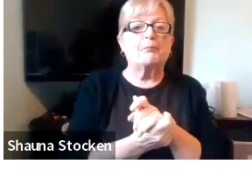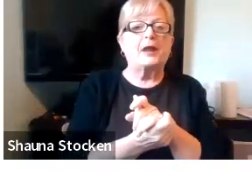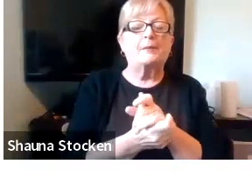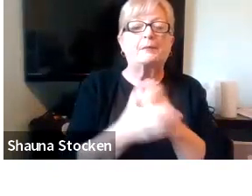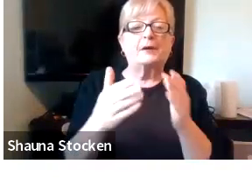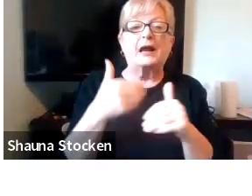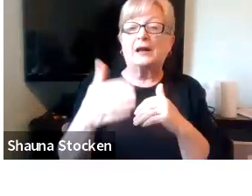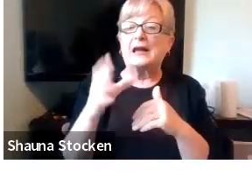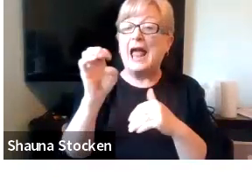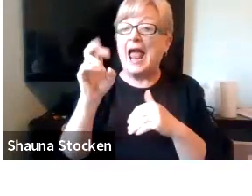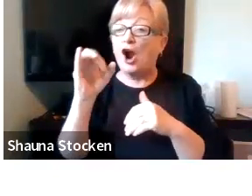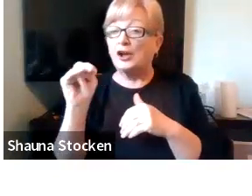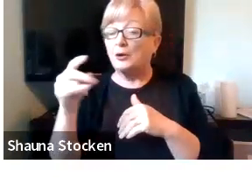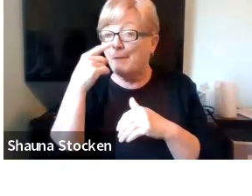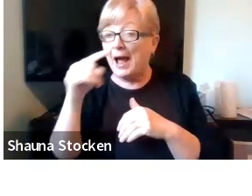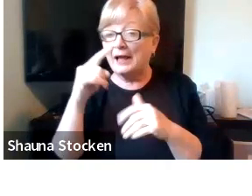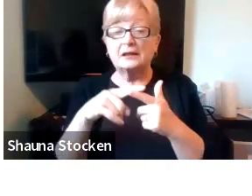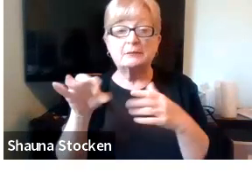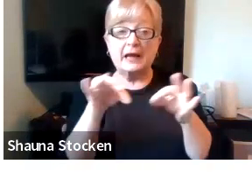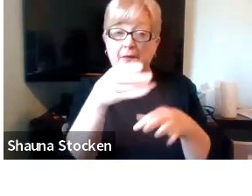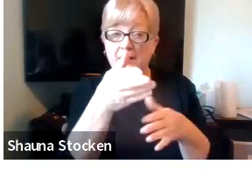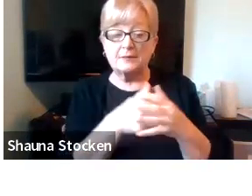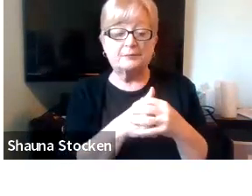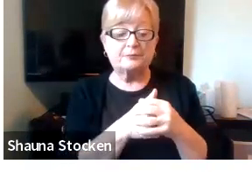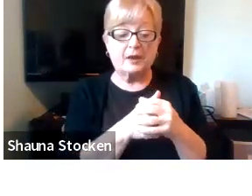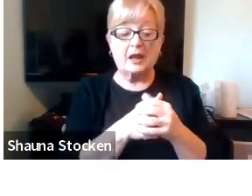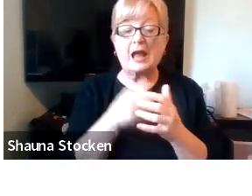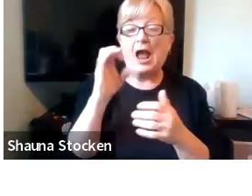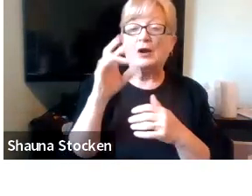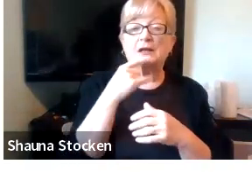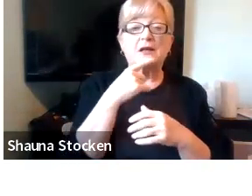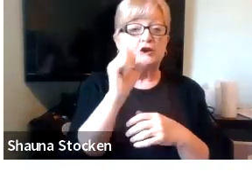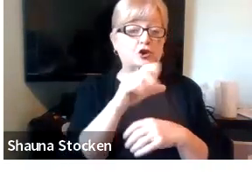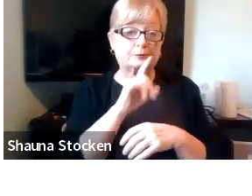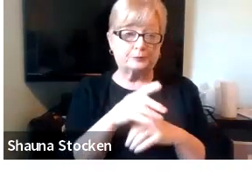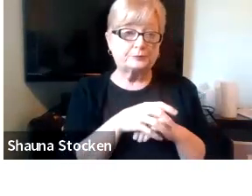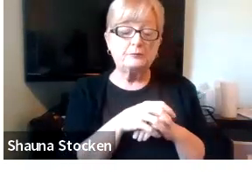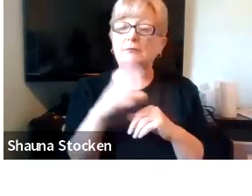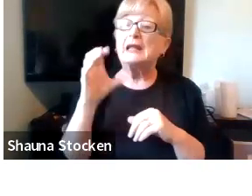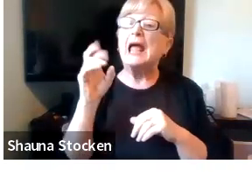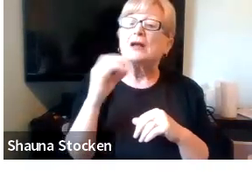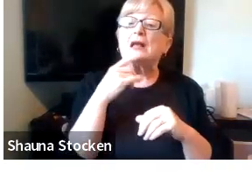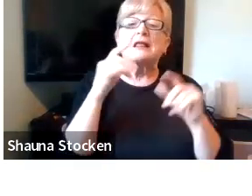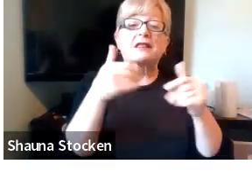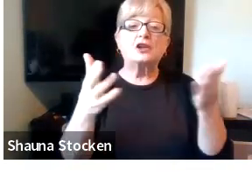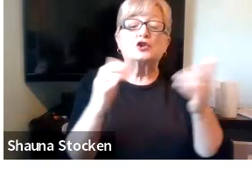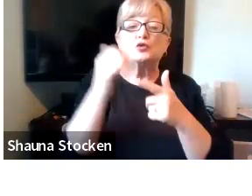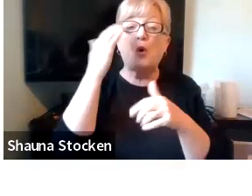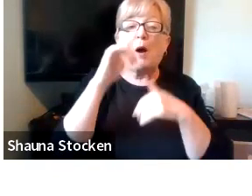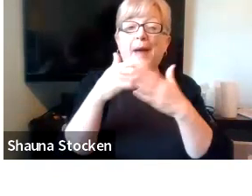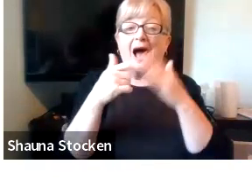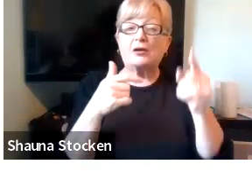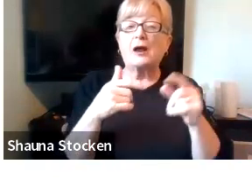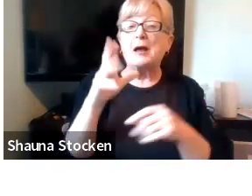And Erin, do you want to cover this slide, please? Sure. So things to know about the Michigan Assistive